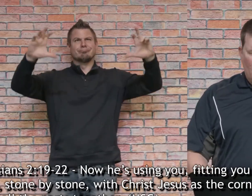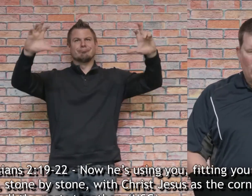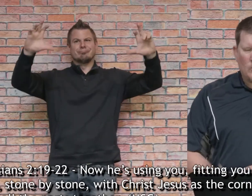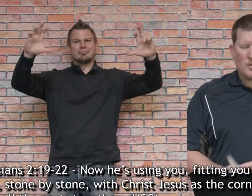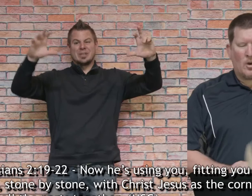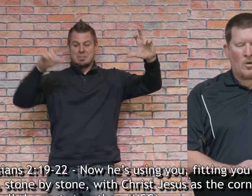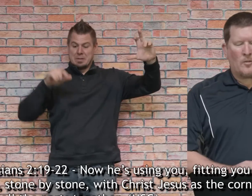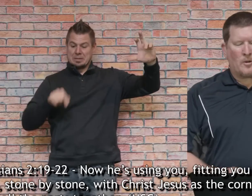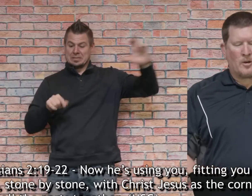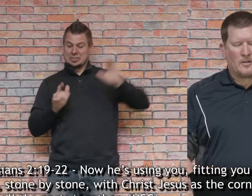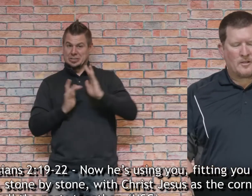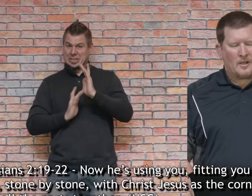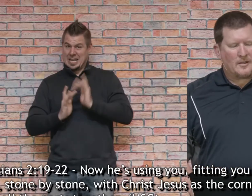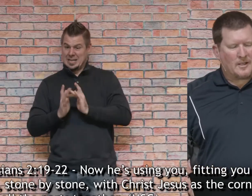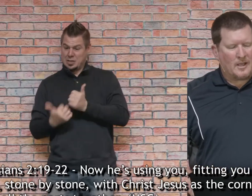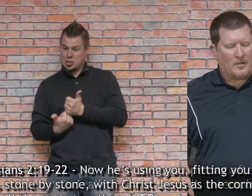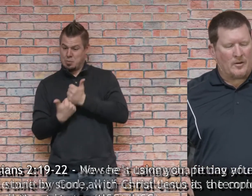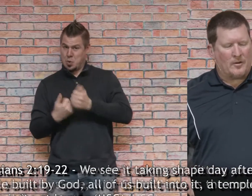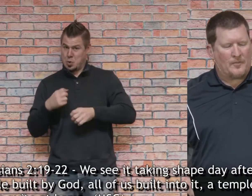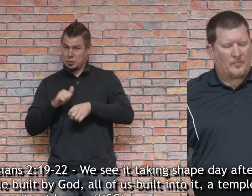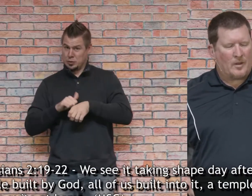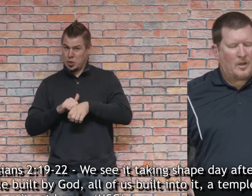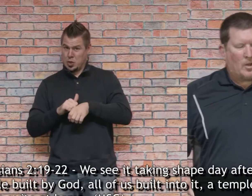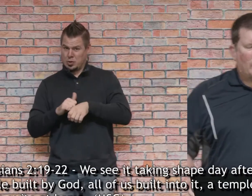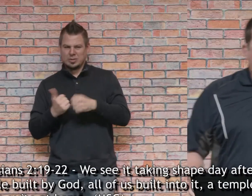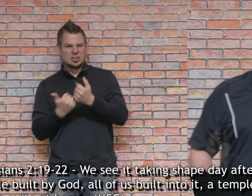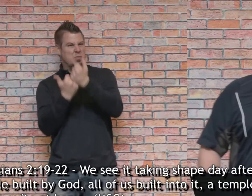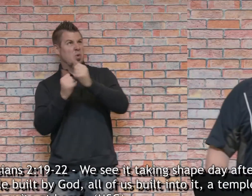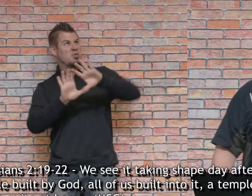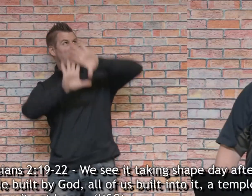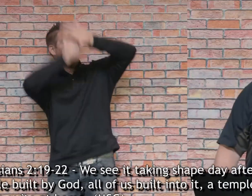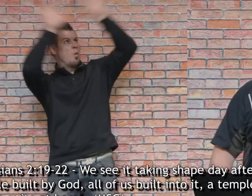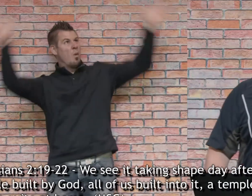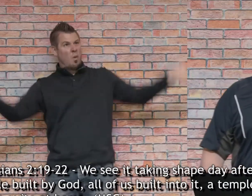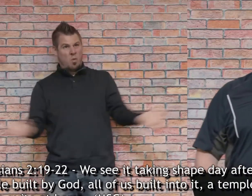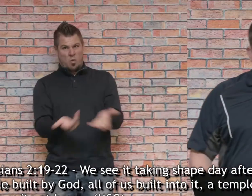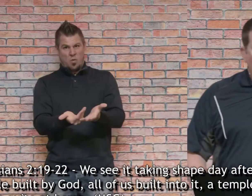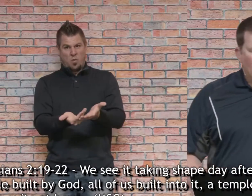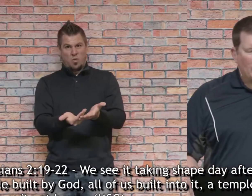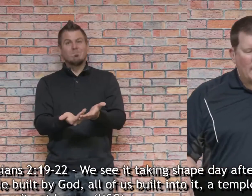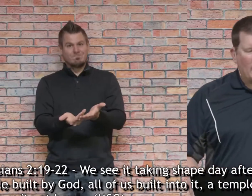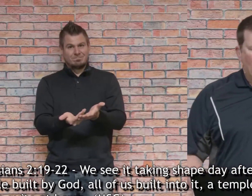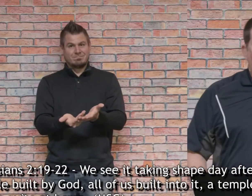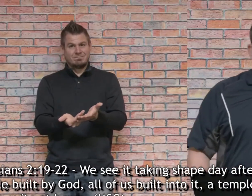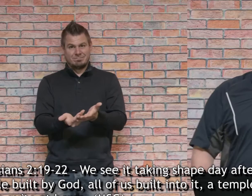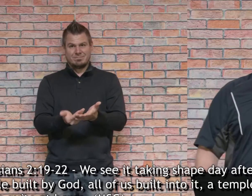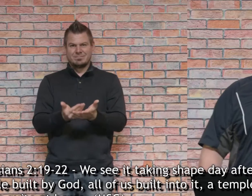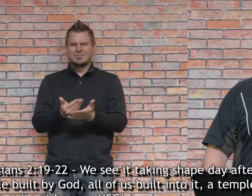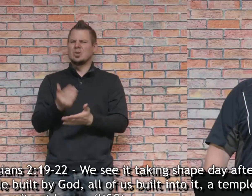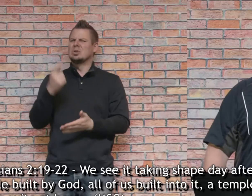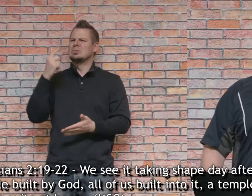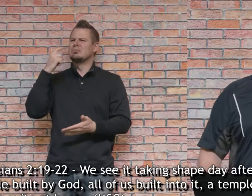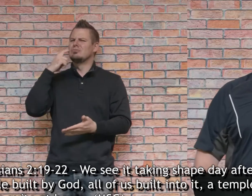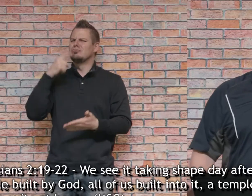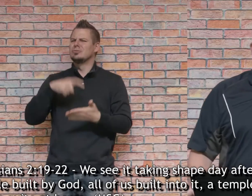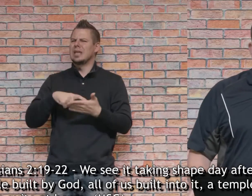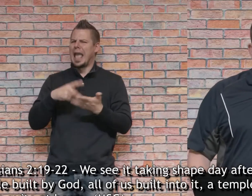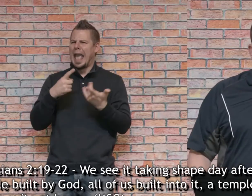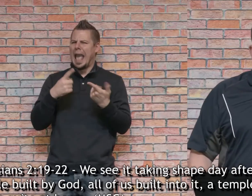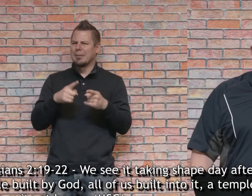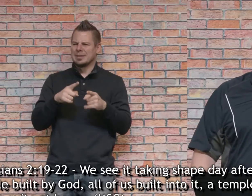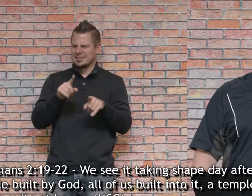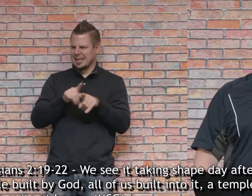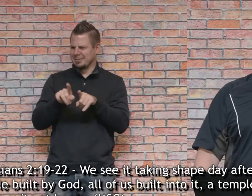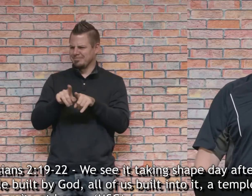that holds all the parts together. We see it taking shape day after day, a holy temple built